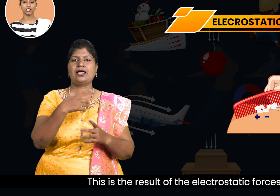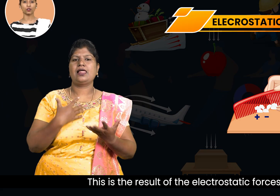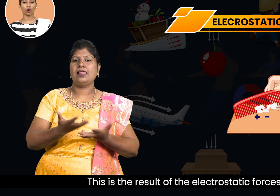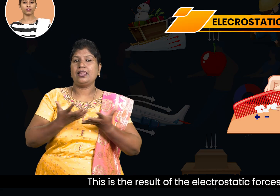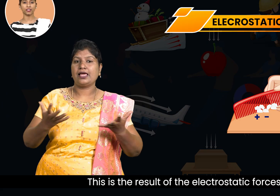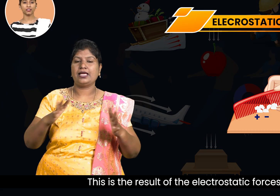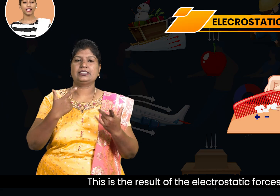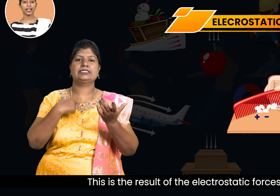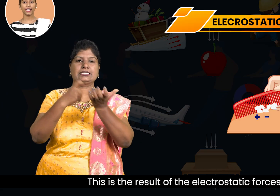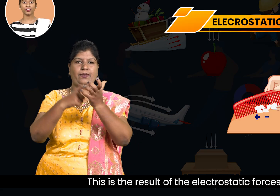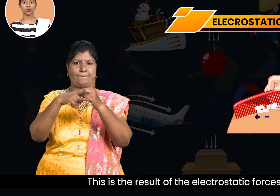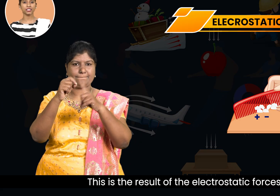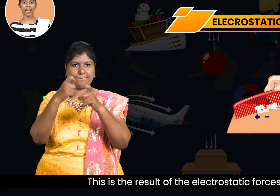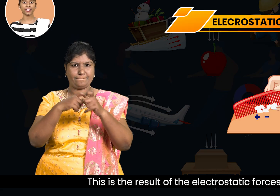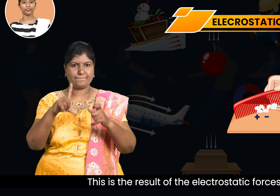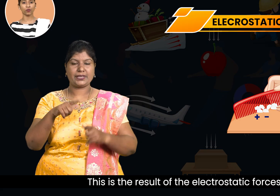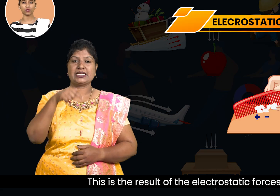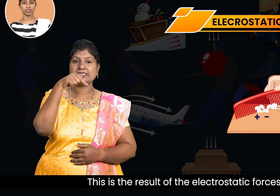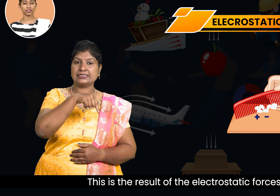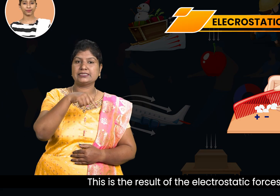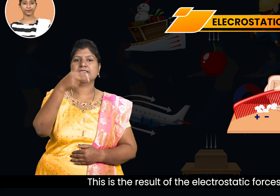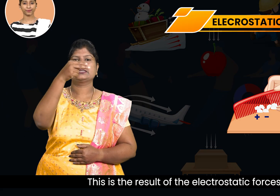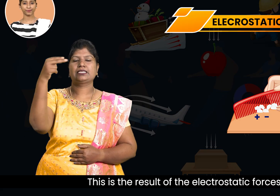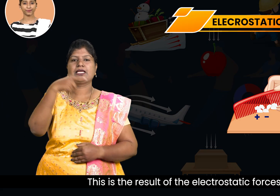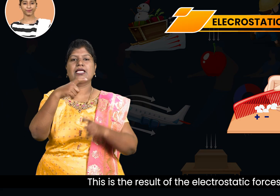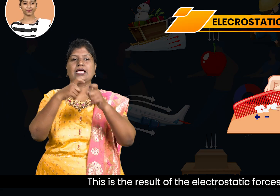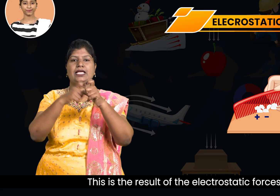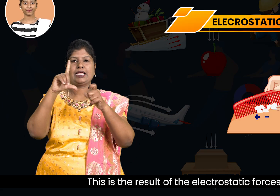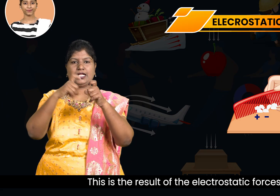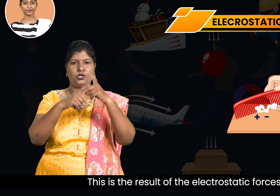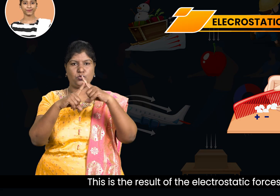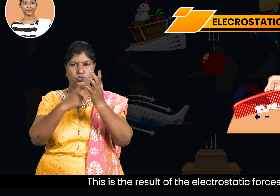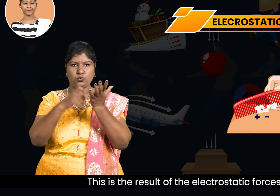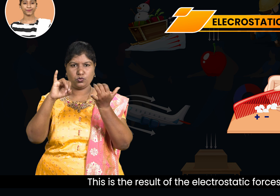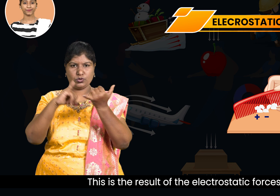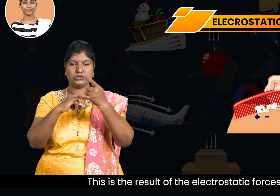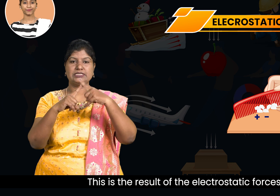the result of the electrostatic force.